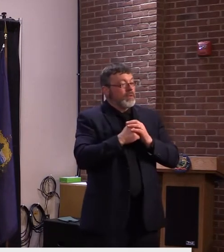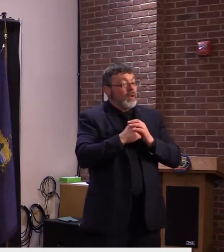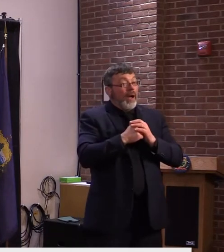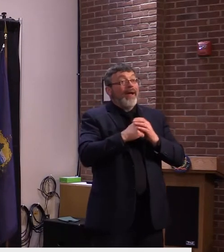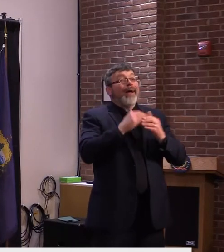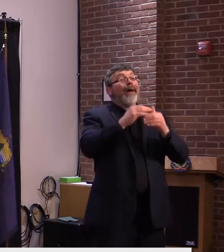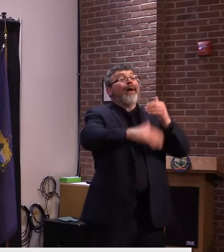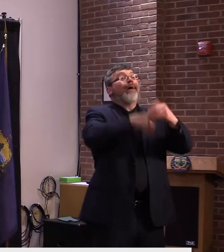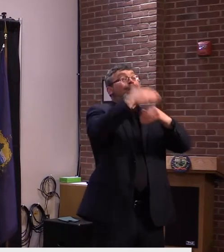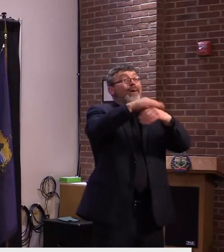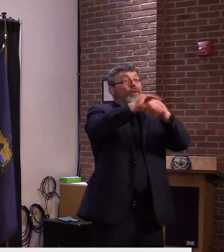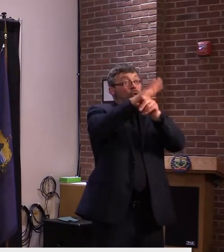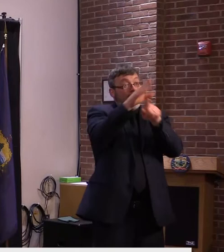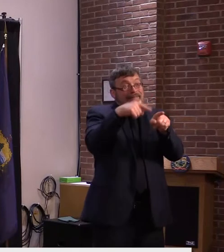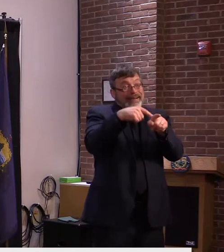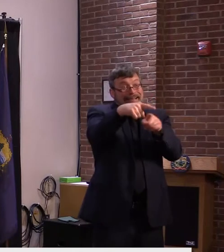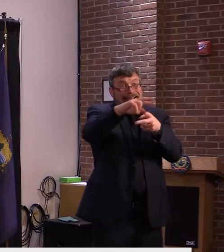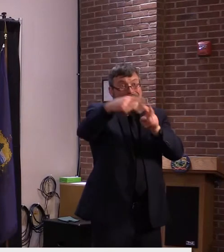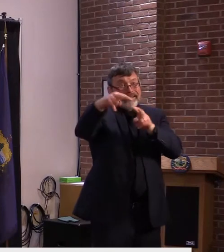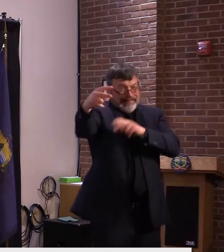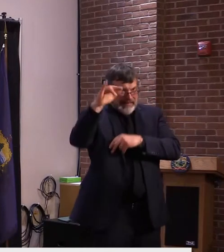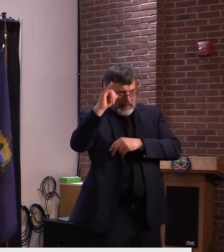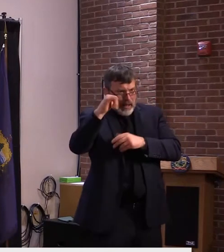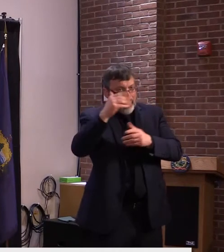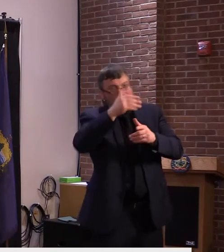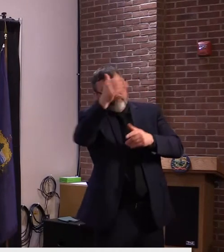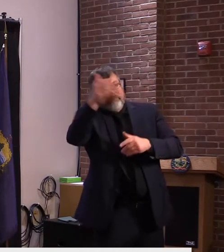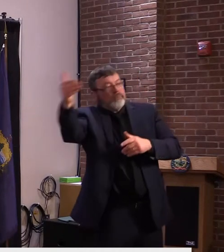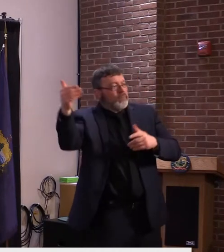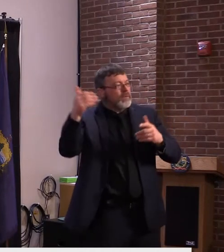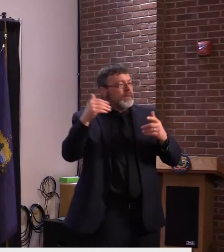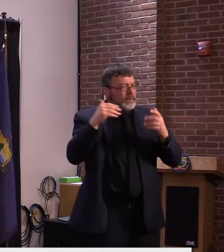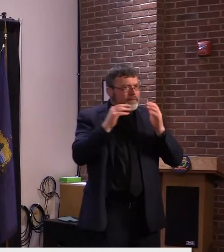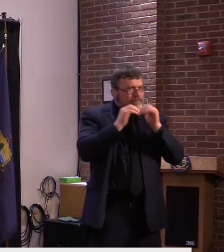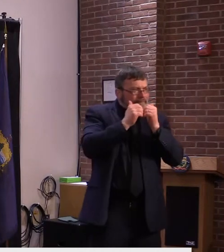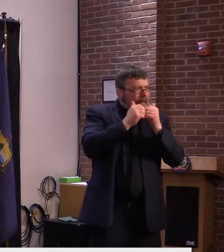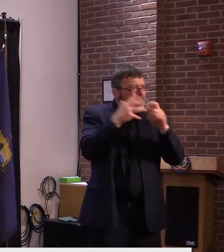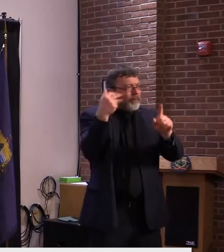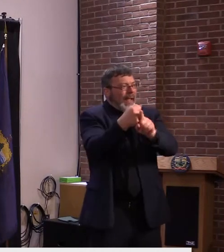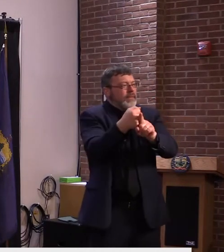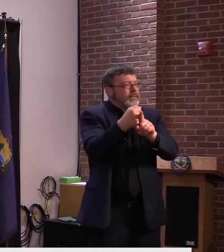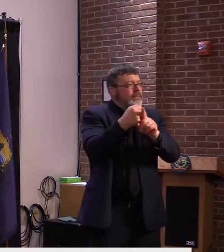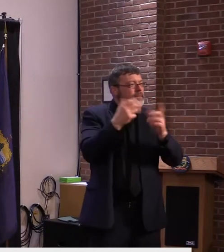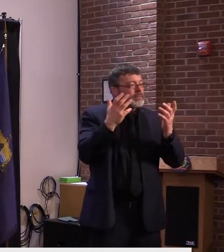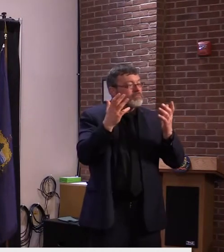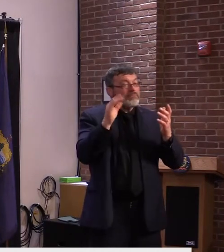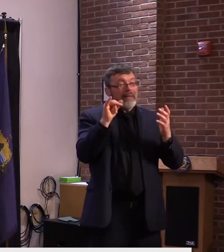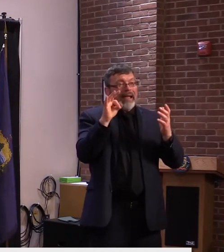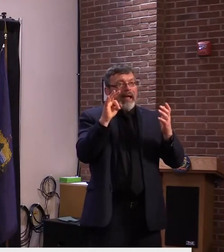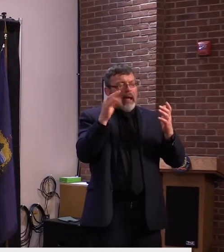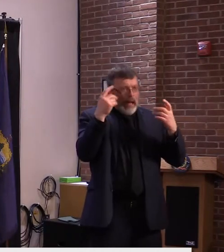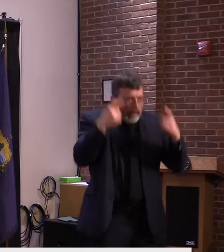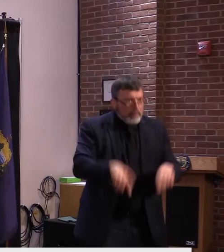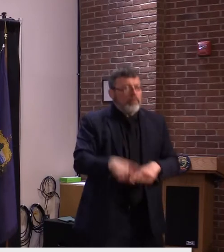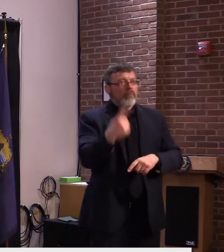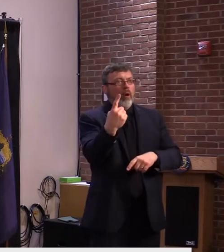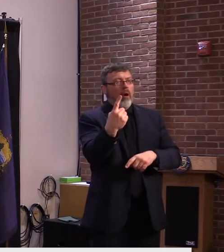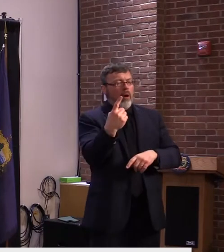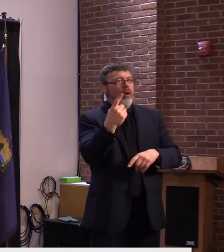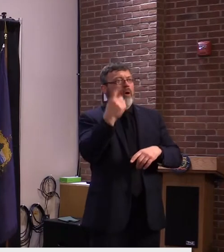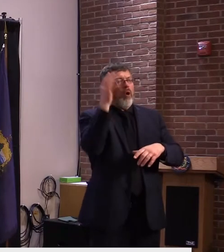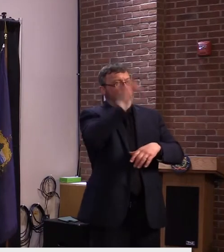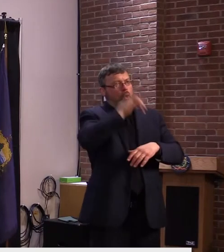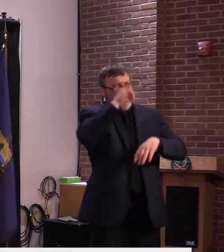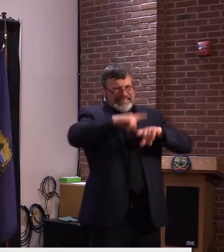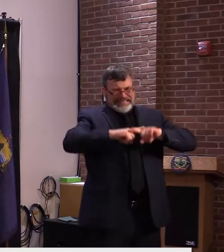of if there's a new variant strain that has particular characteristics that make the current vaccines not as